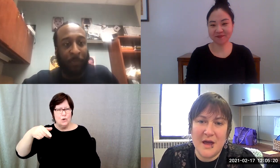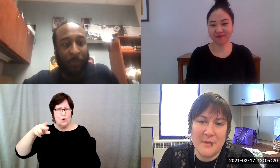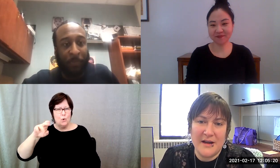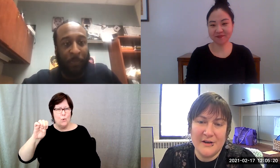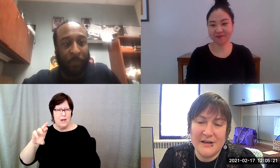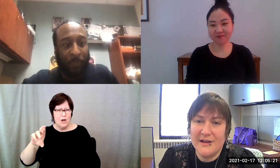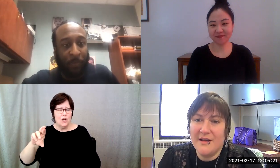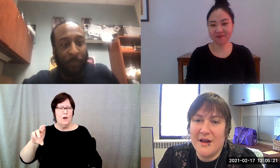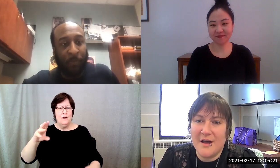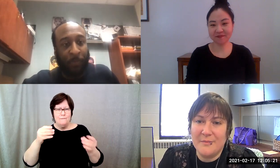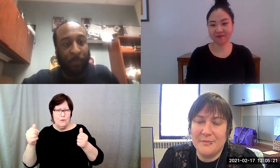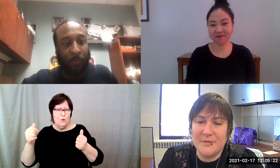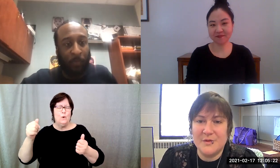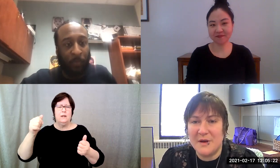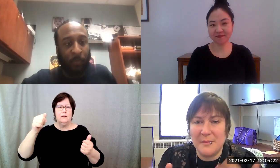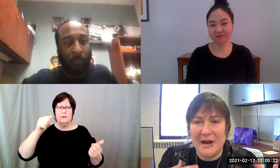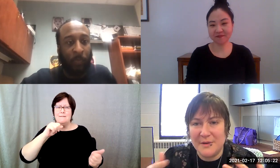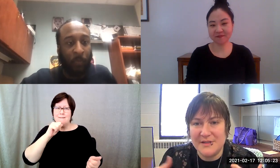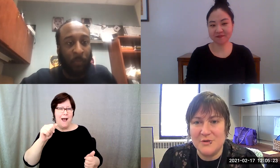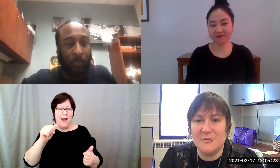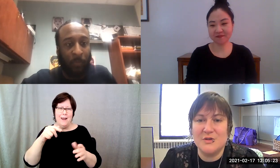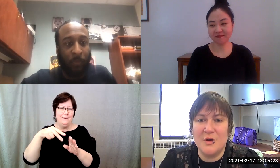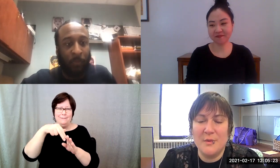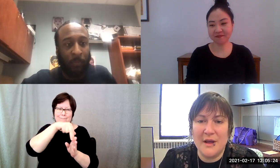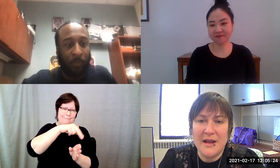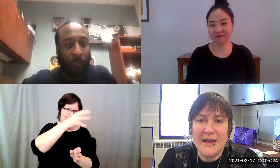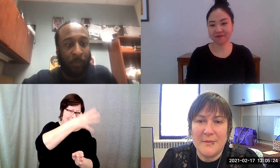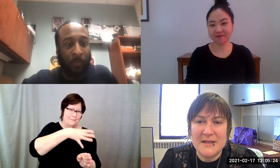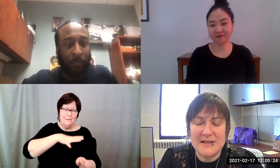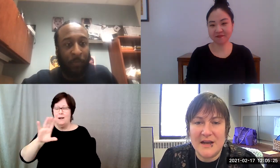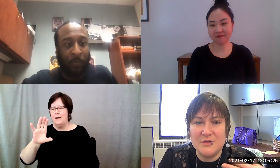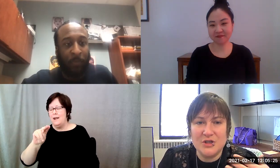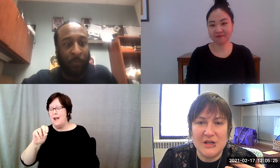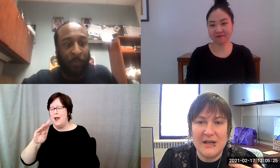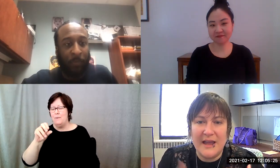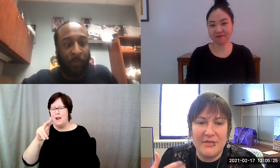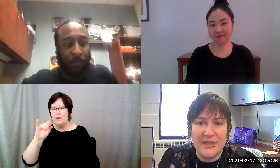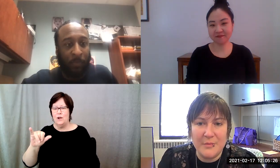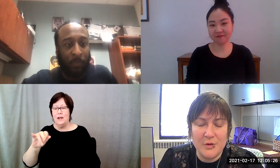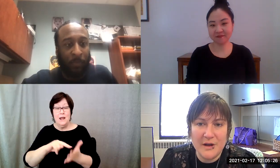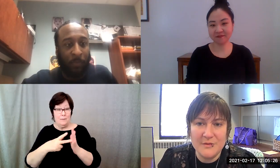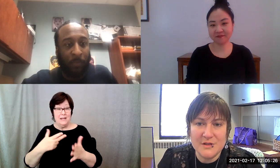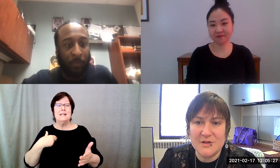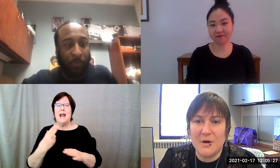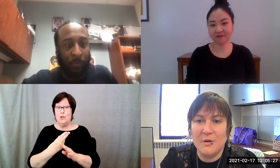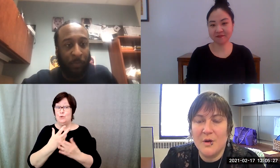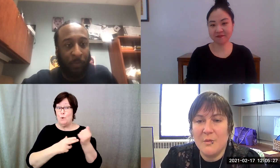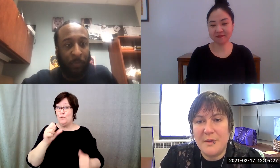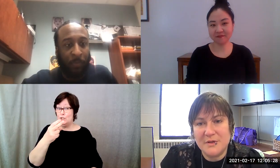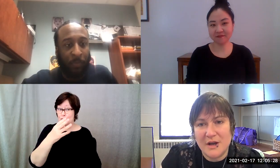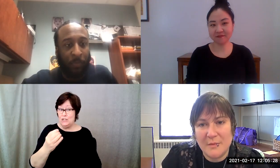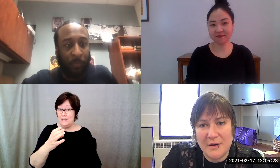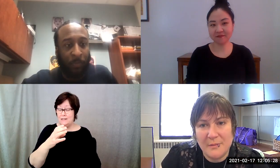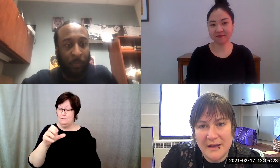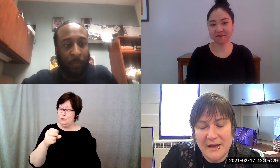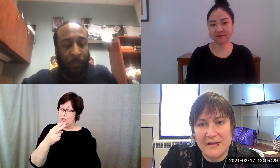femme, non-binary. Those may or may not be some terms you know, but it means that I use she and they pronouns. So when